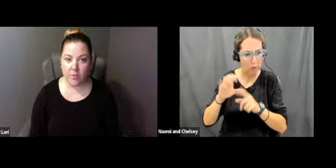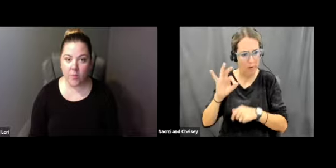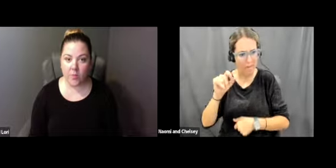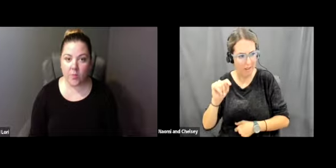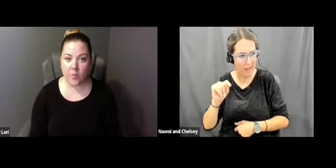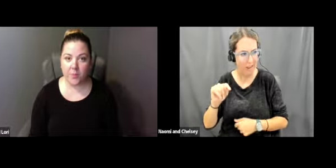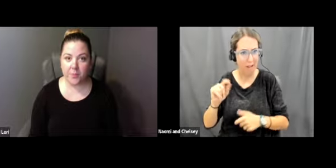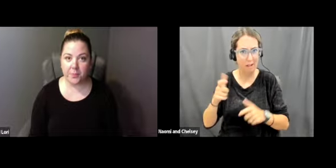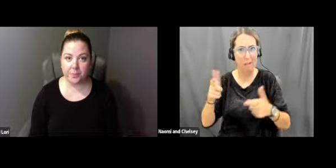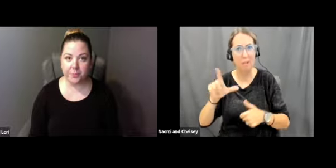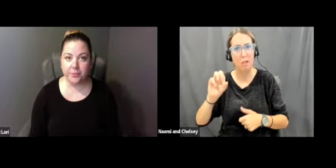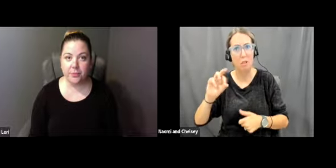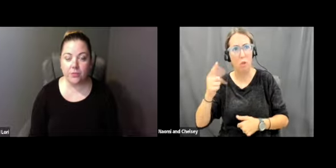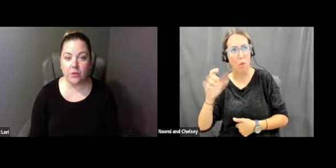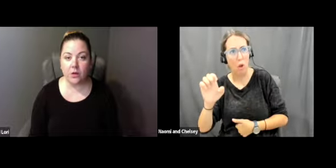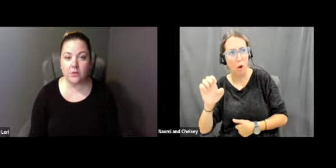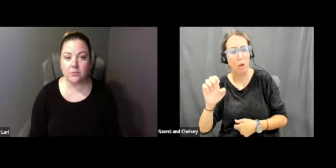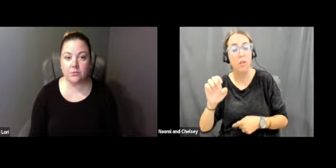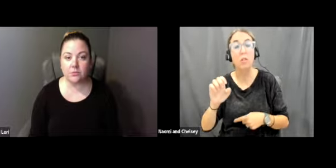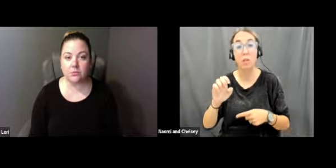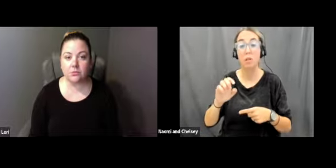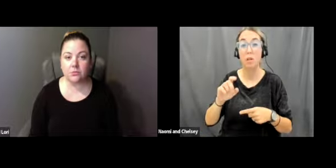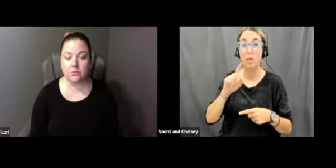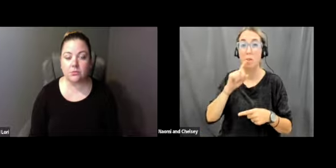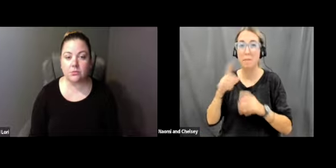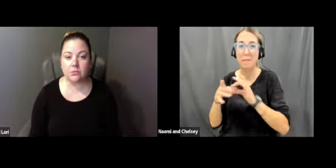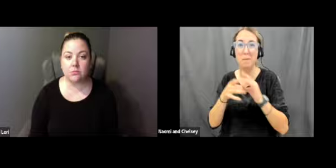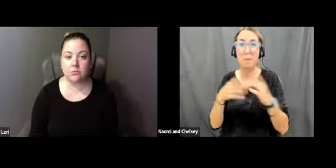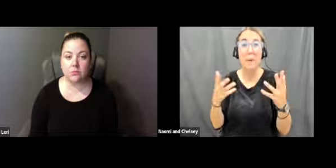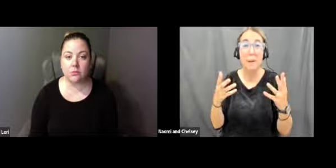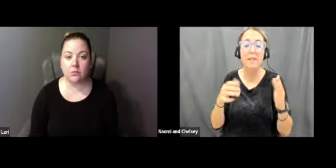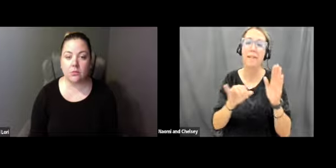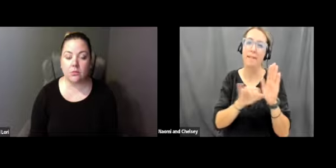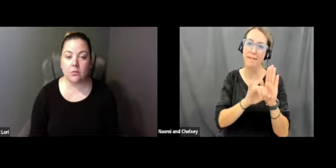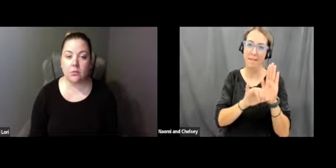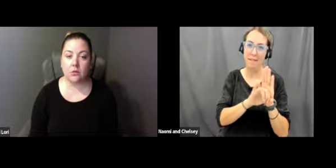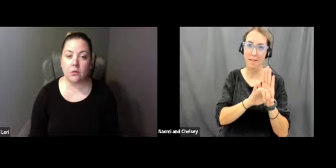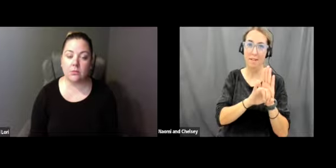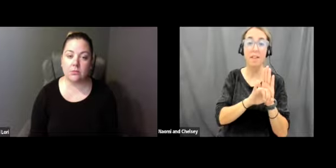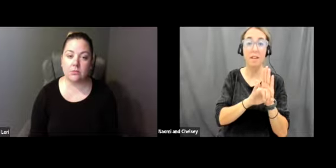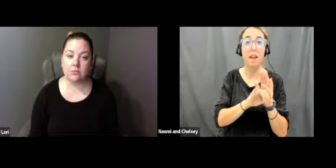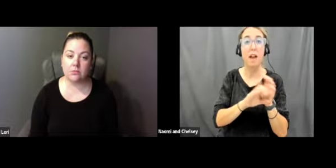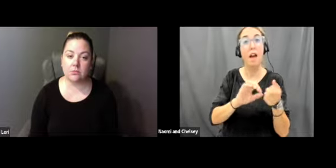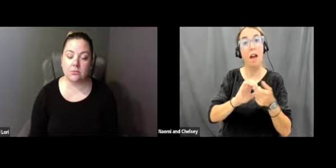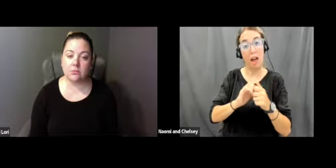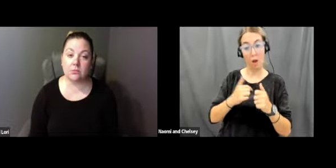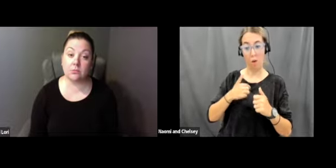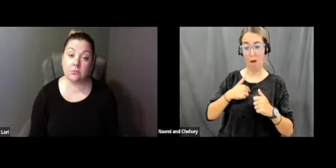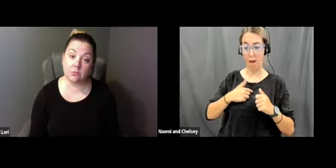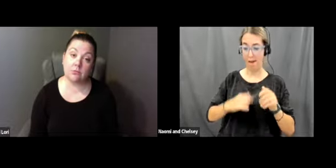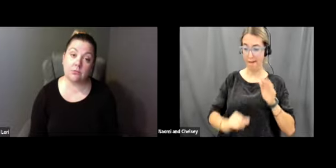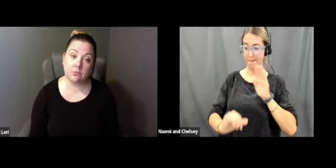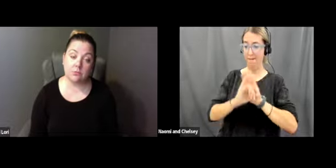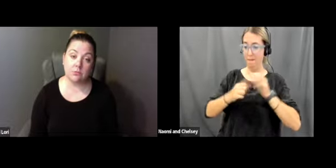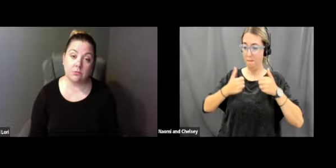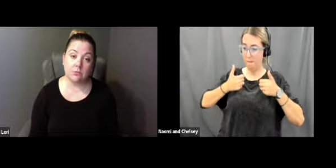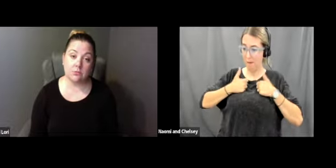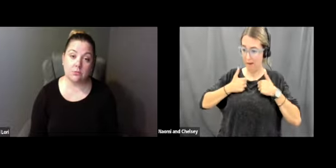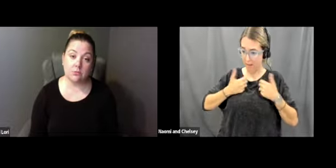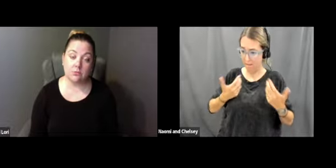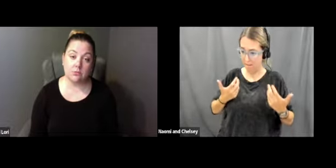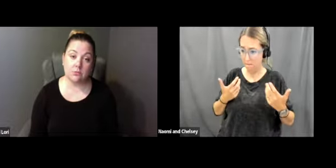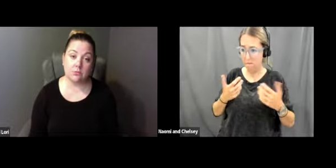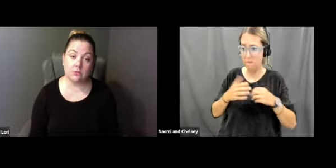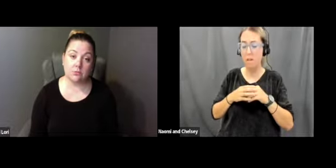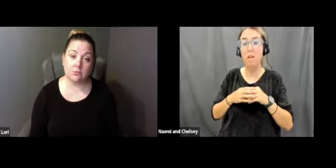and how other people identify us. And fat is an identity for a lot of folks. And then there are also a lot of people who